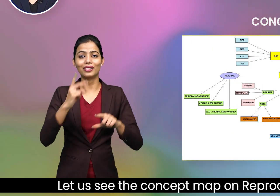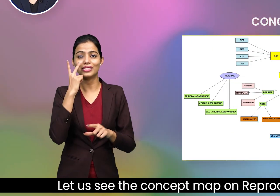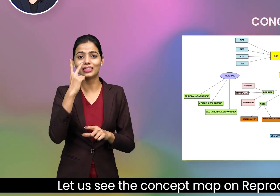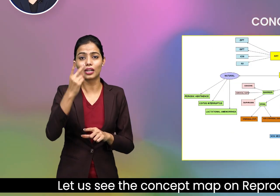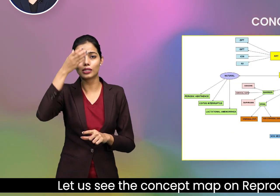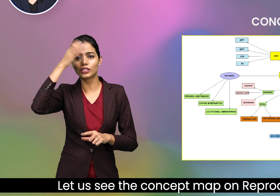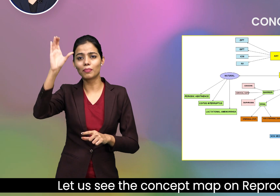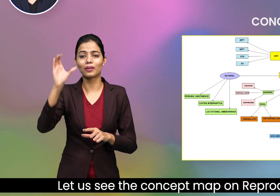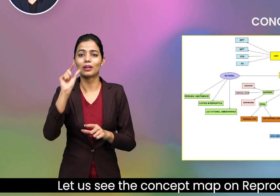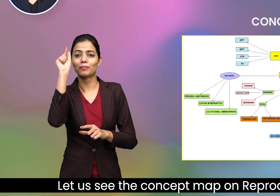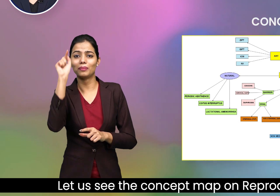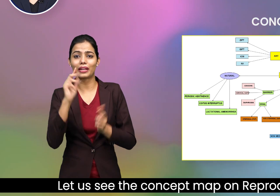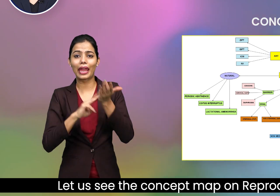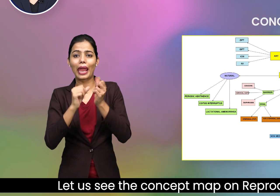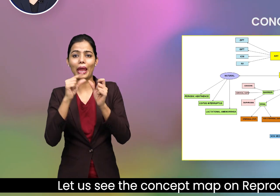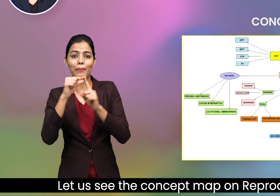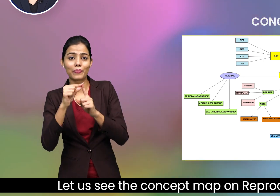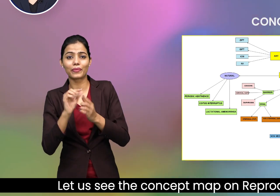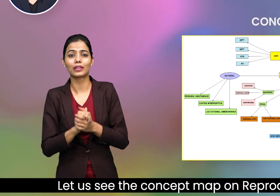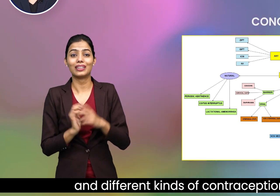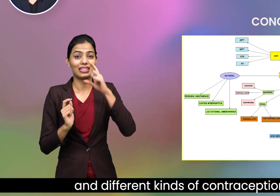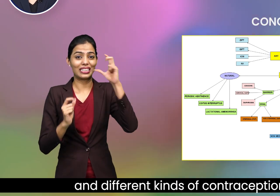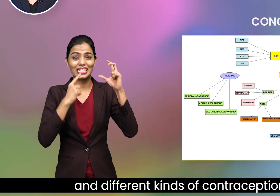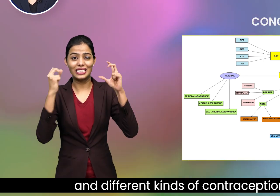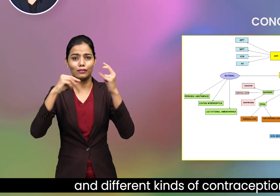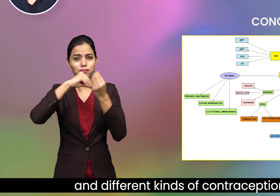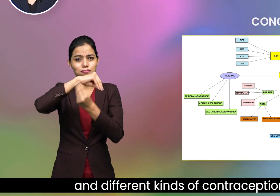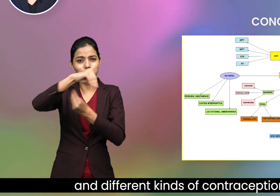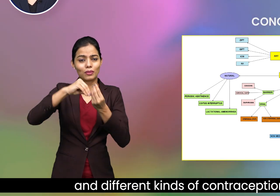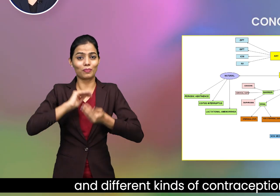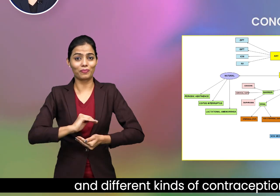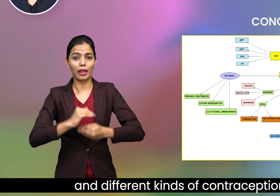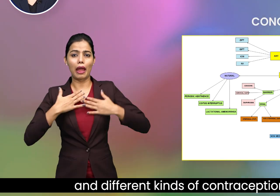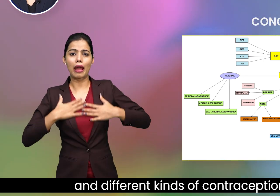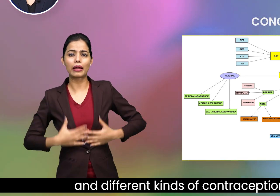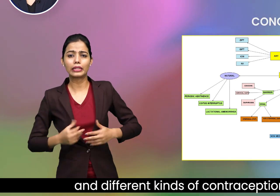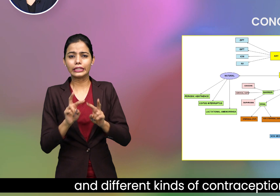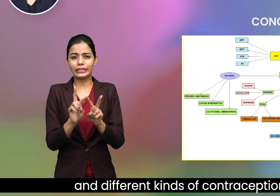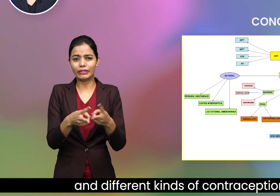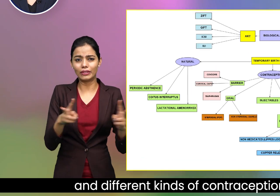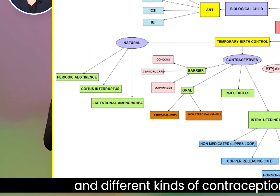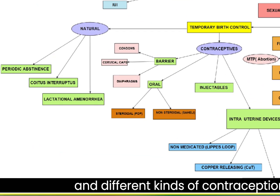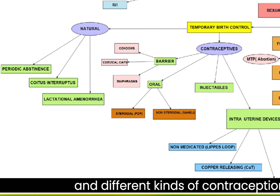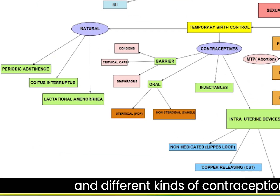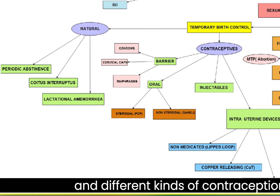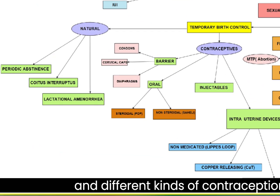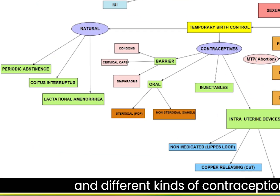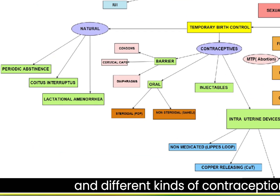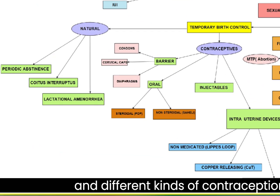Let us see the concept map on reproductive health and different kinds of contraception methods.